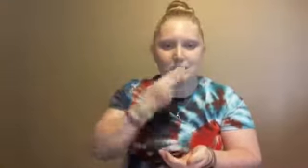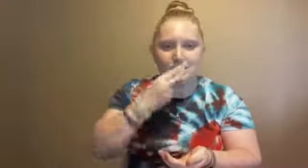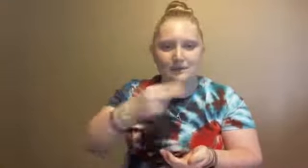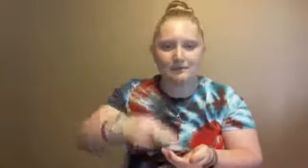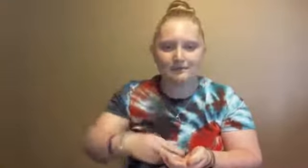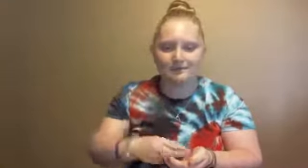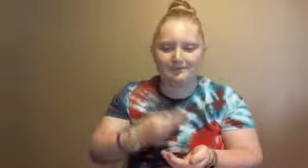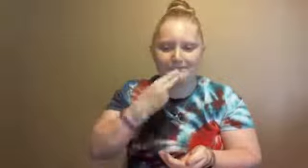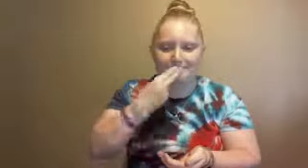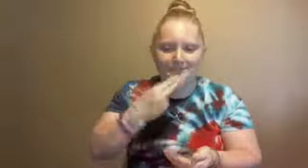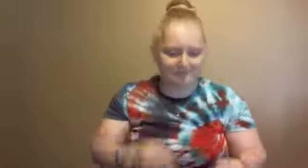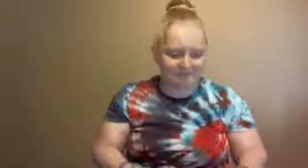Spoon.